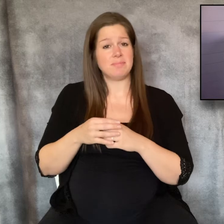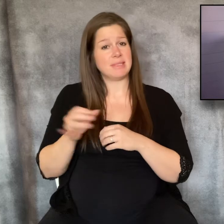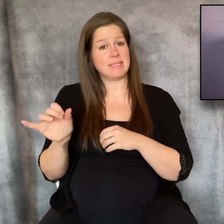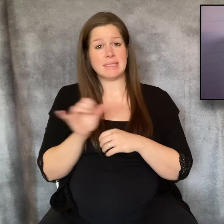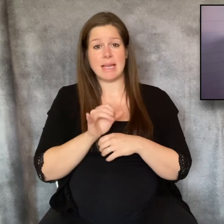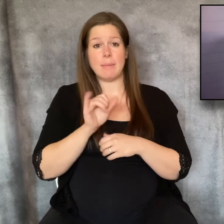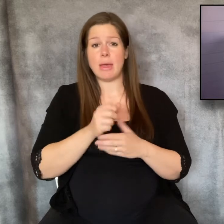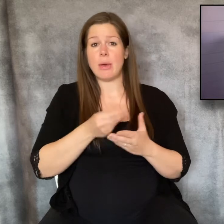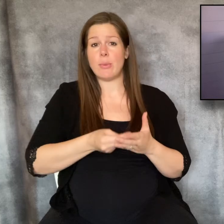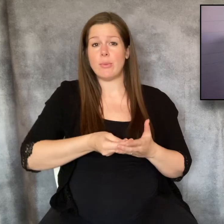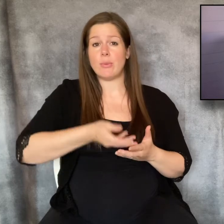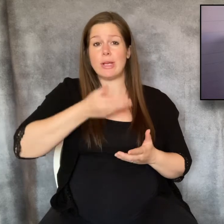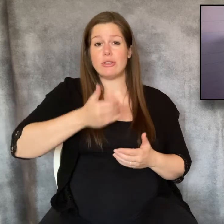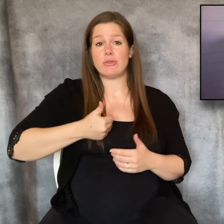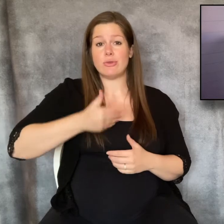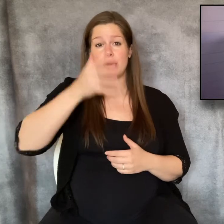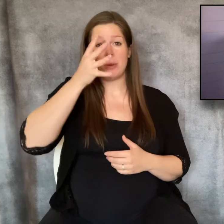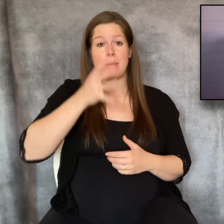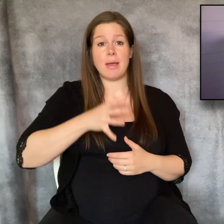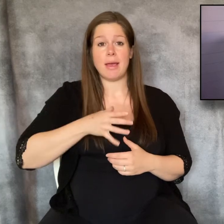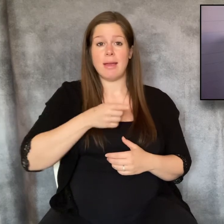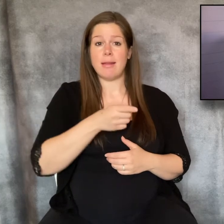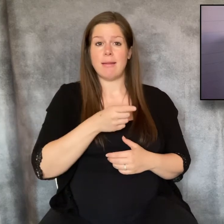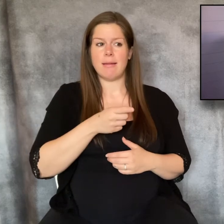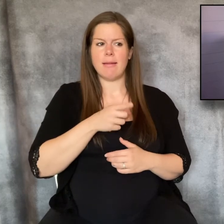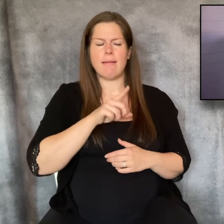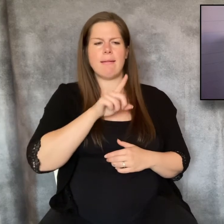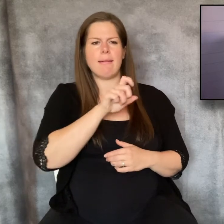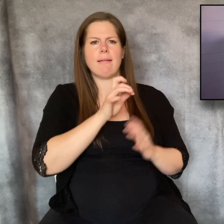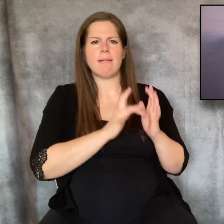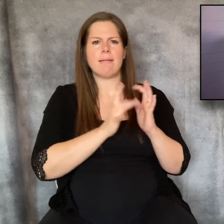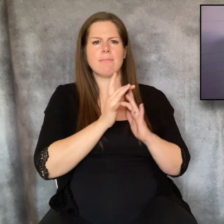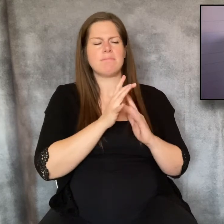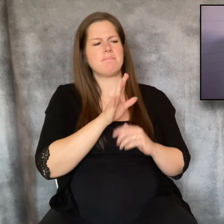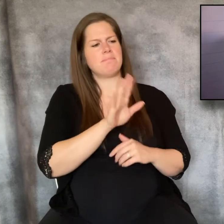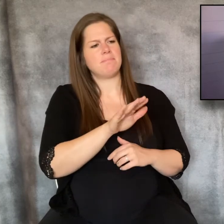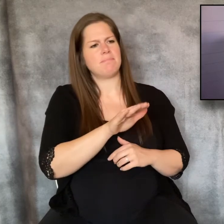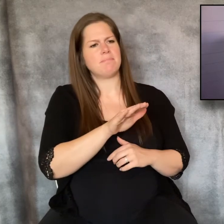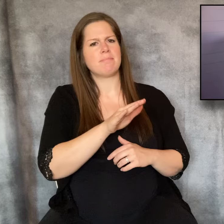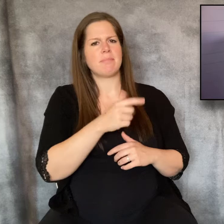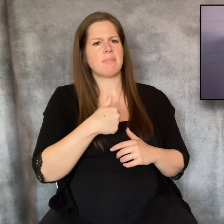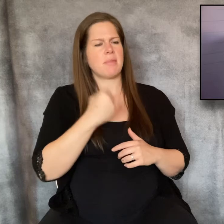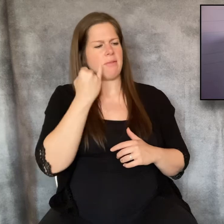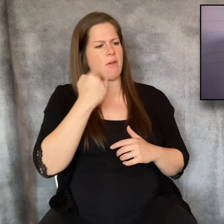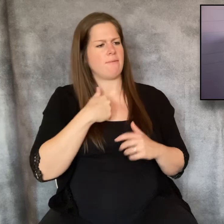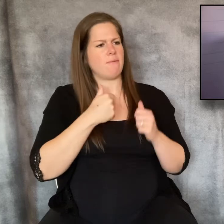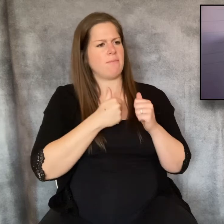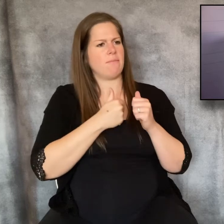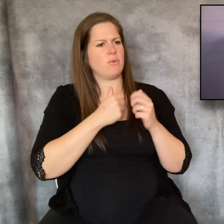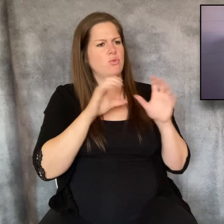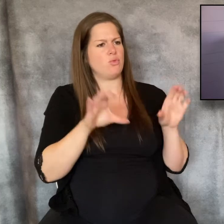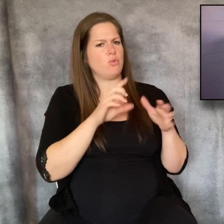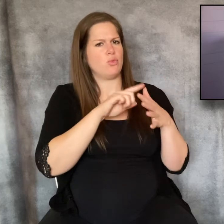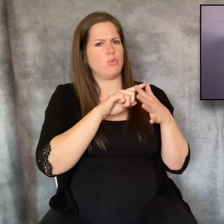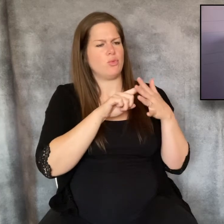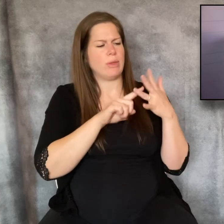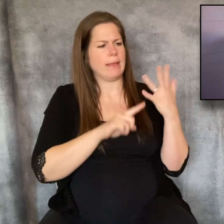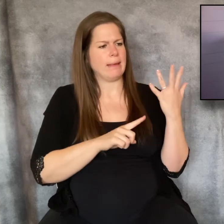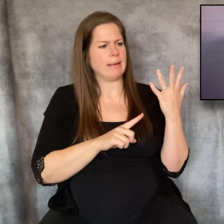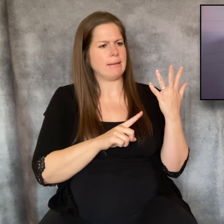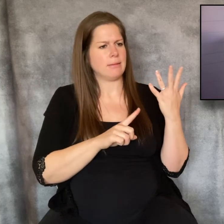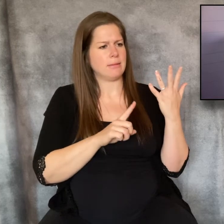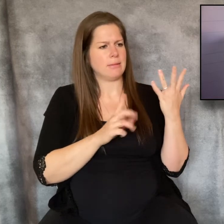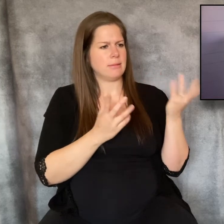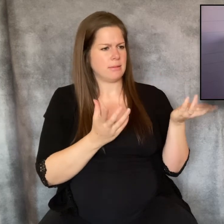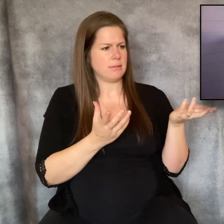was the thing that was necessary is that the rich young ruler followed Jesus. He would forsake the world, and in